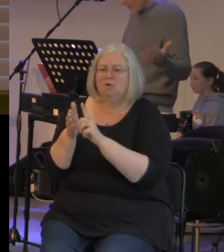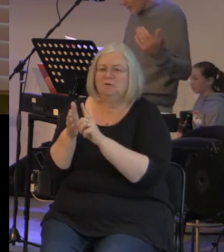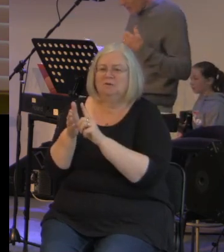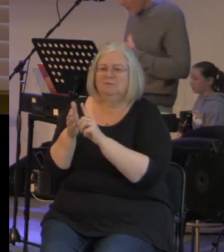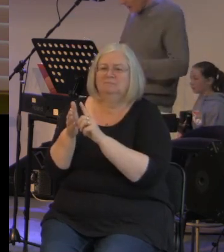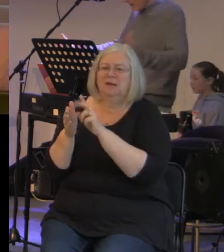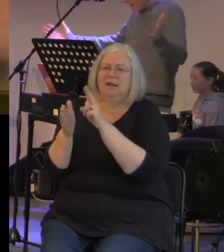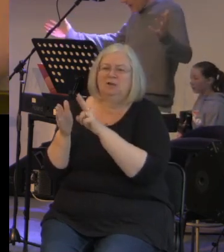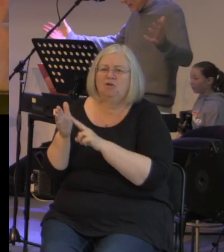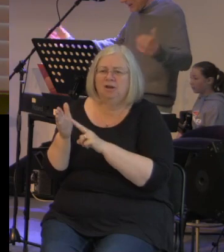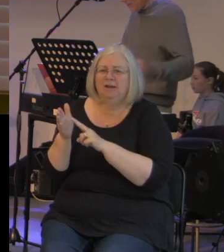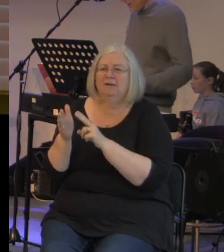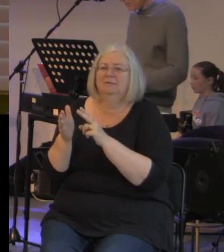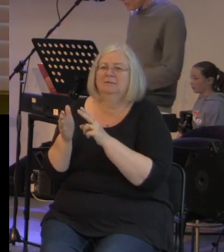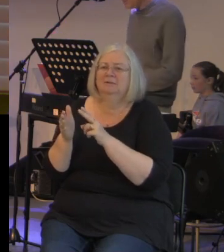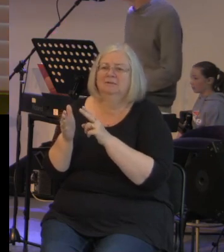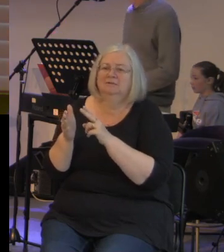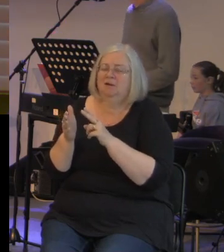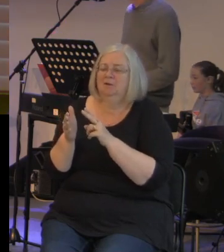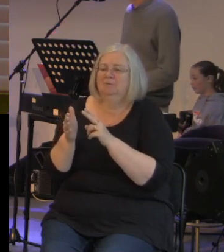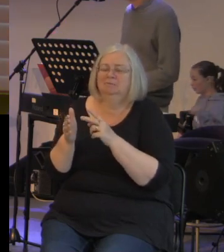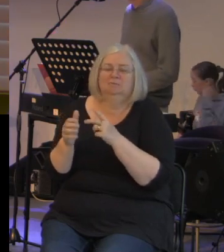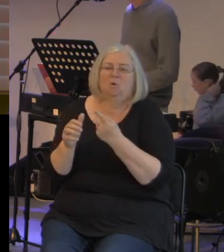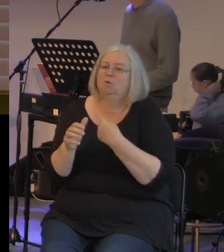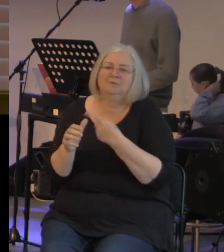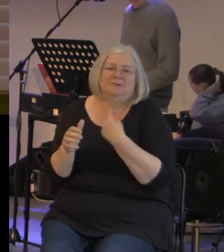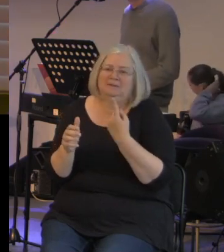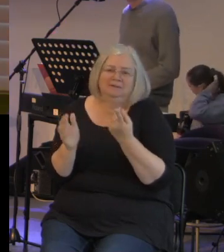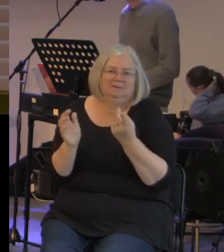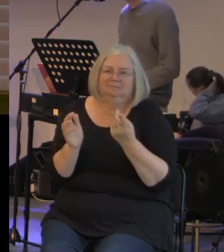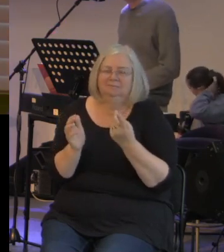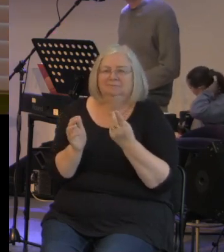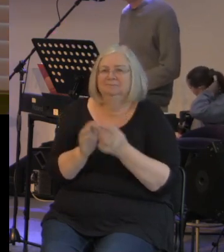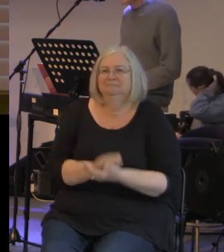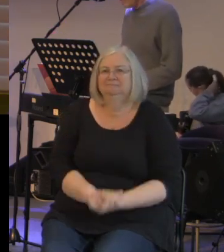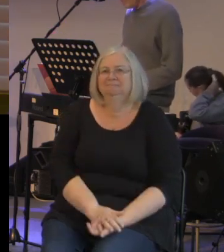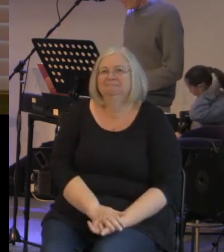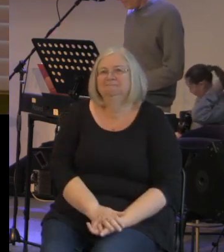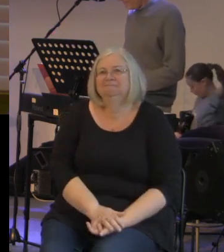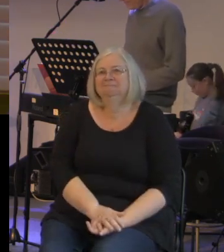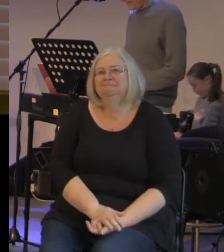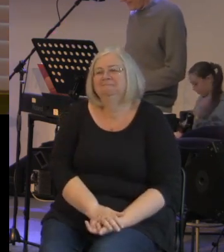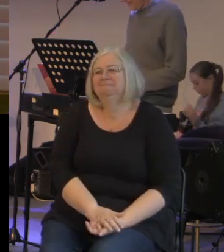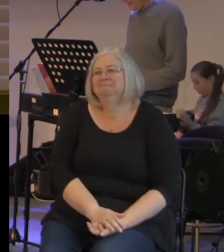excitements has been ruthlessly snuffed out at the hands of advancing technology.